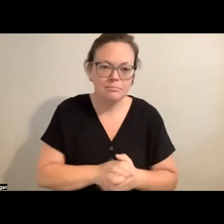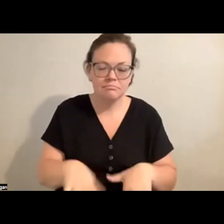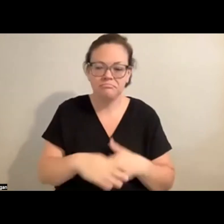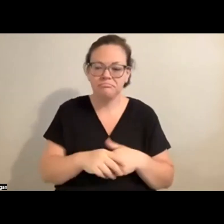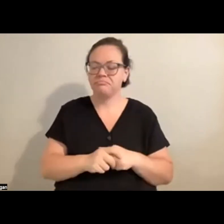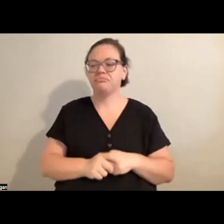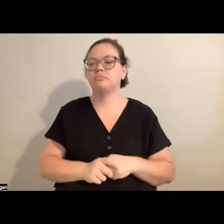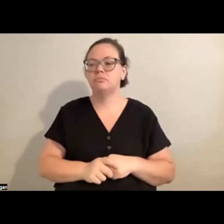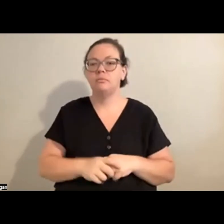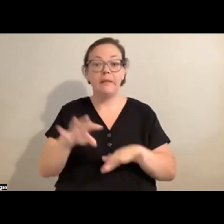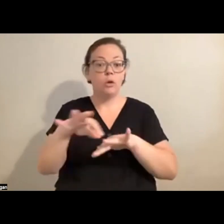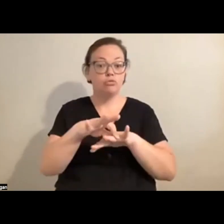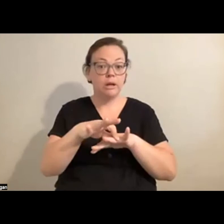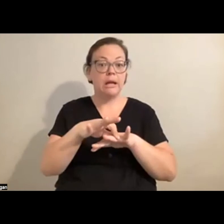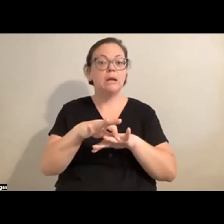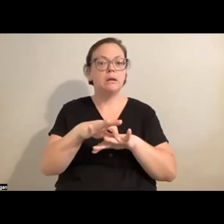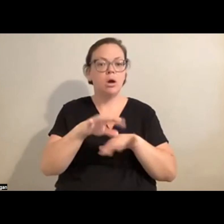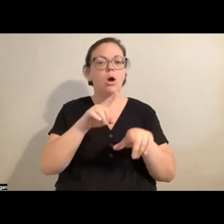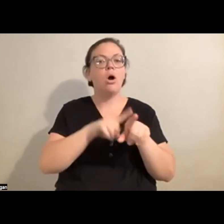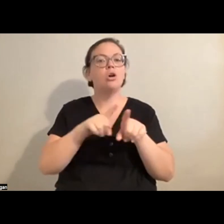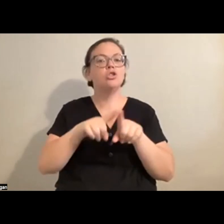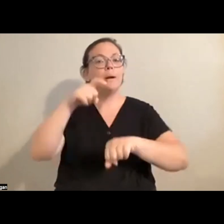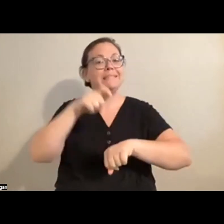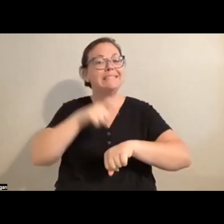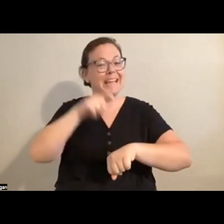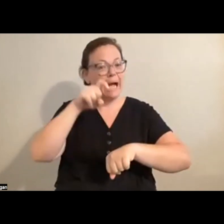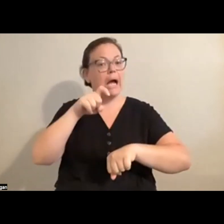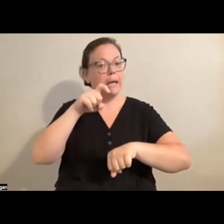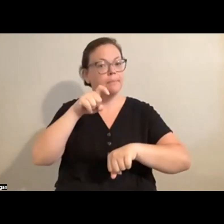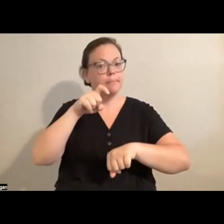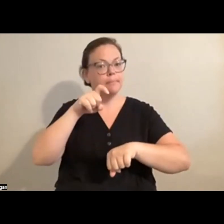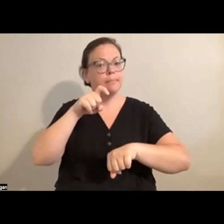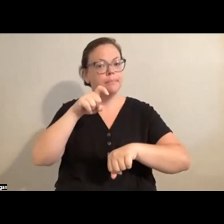That ring is also a time marker in